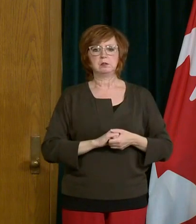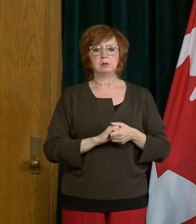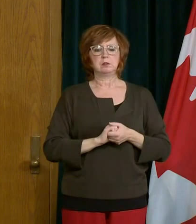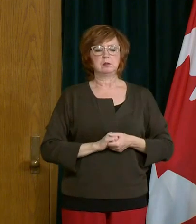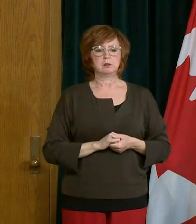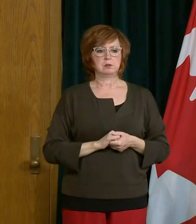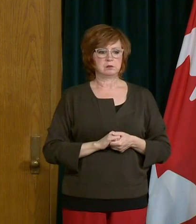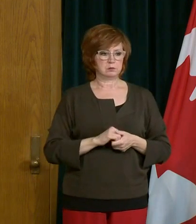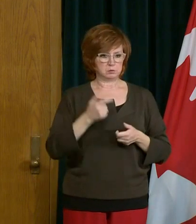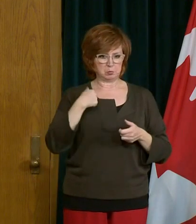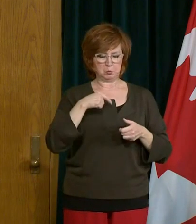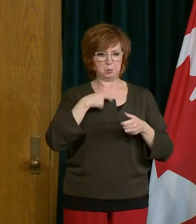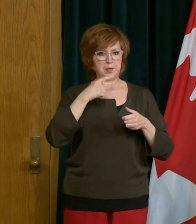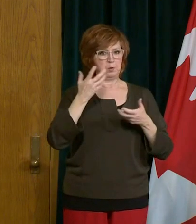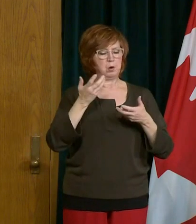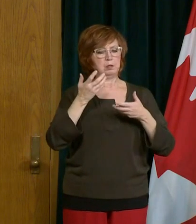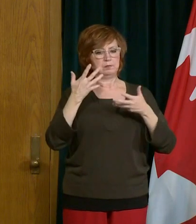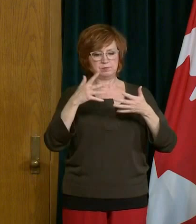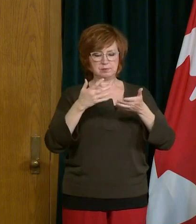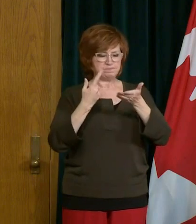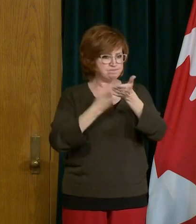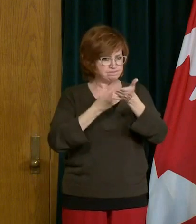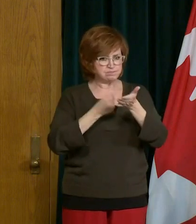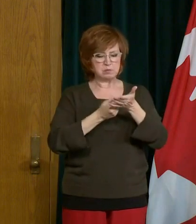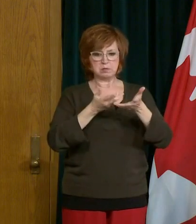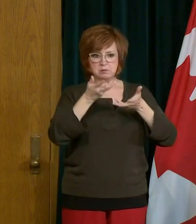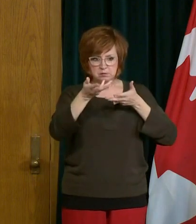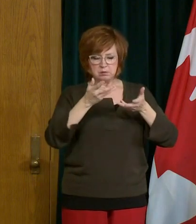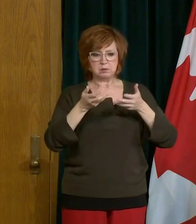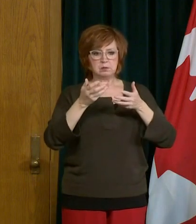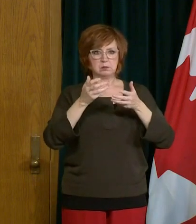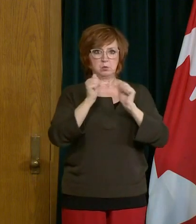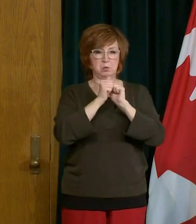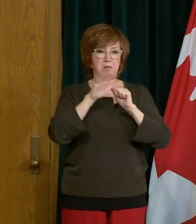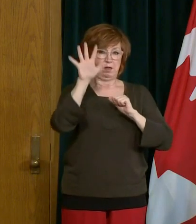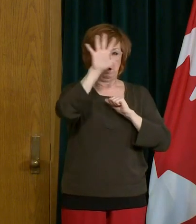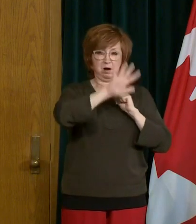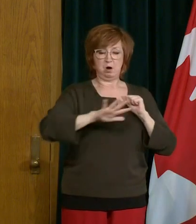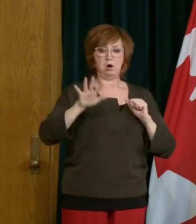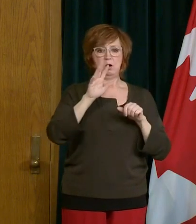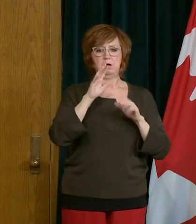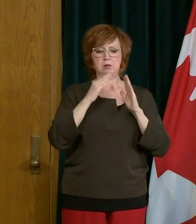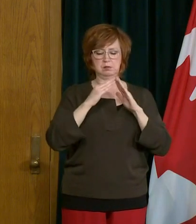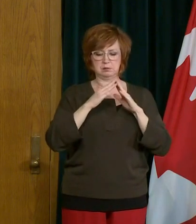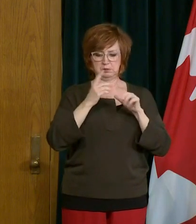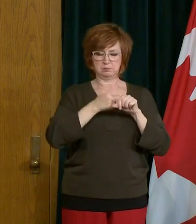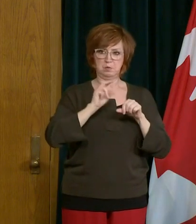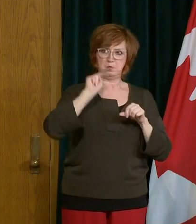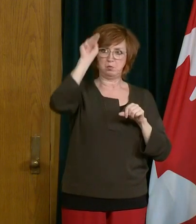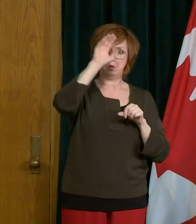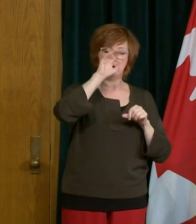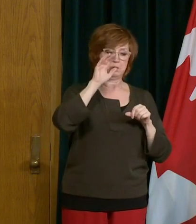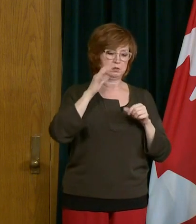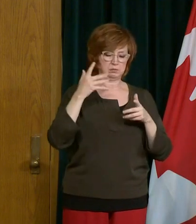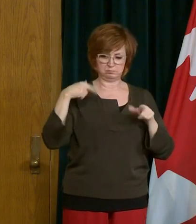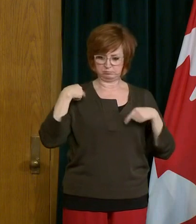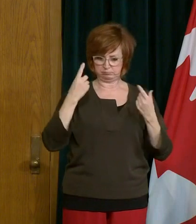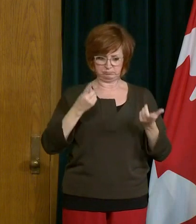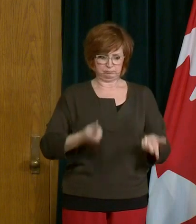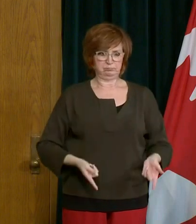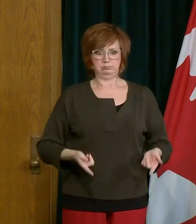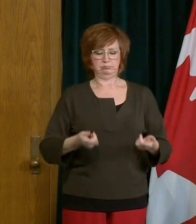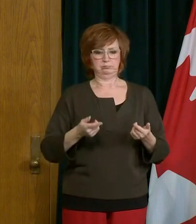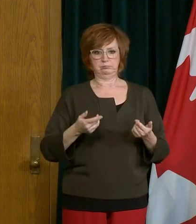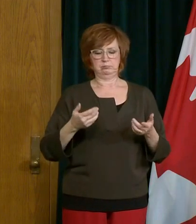with the communities for a number of weeks now, through dating back to the beginning of our address to this